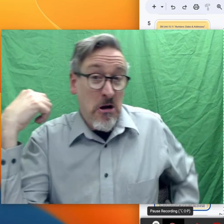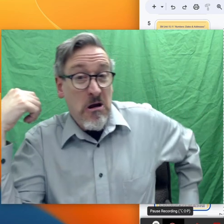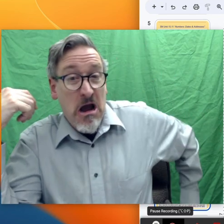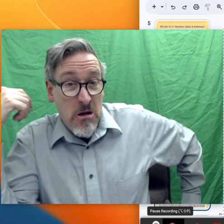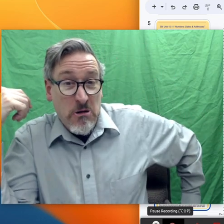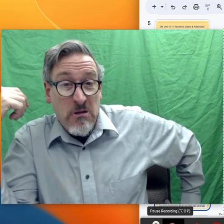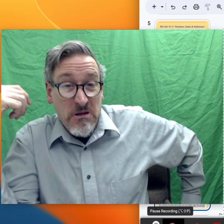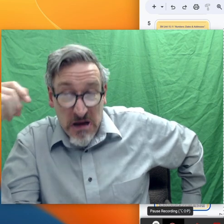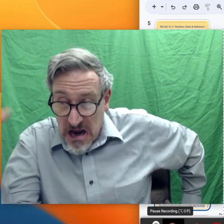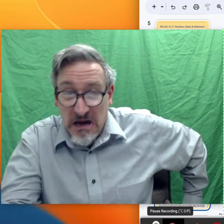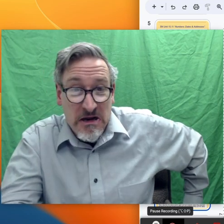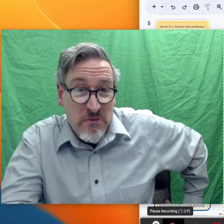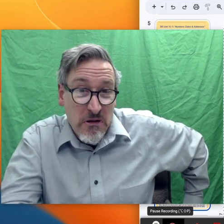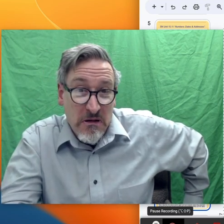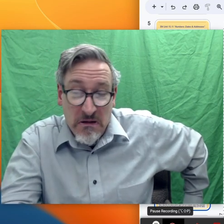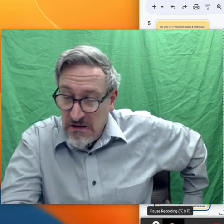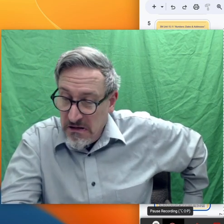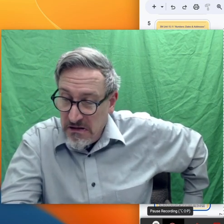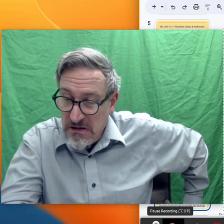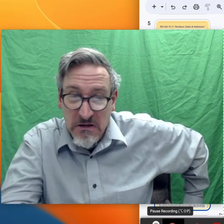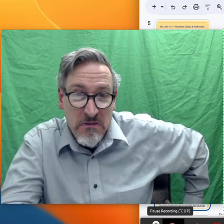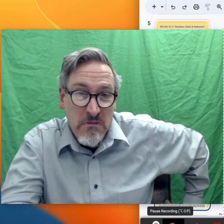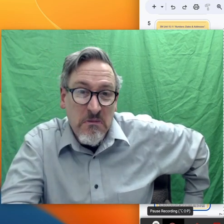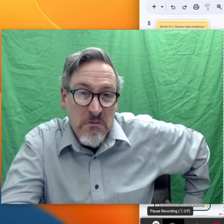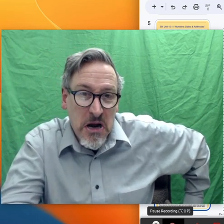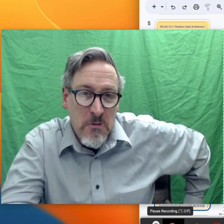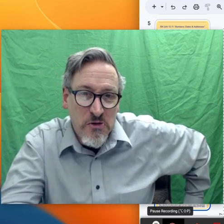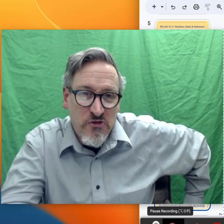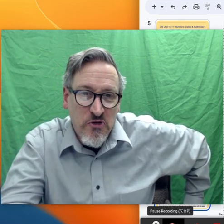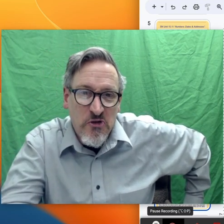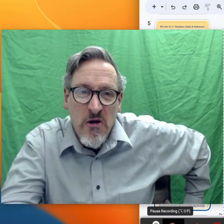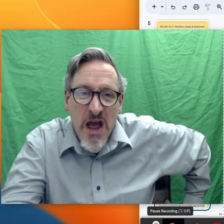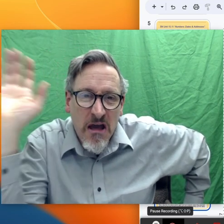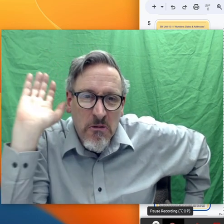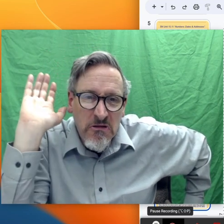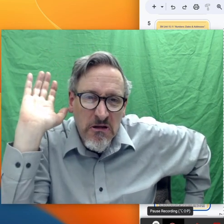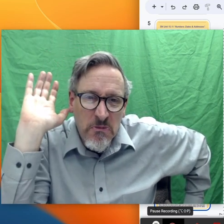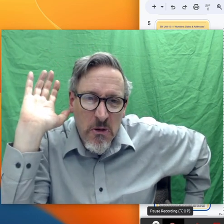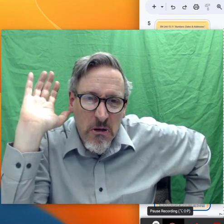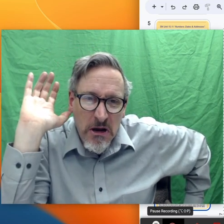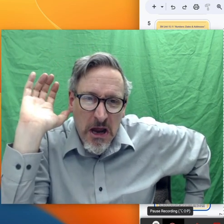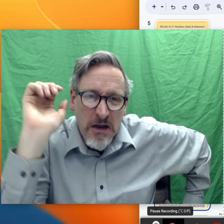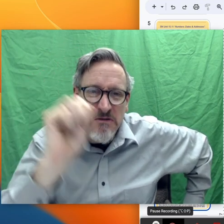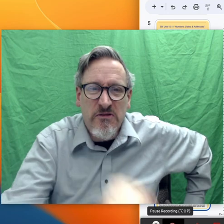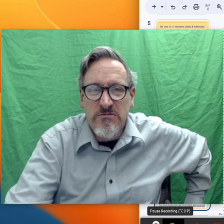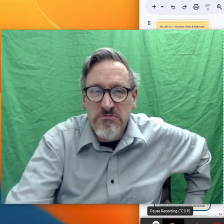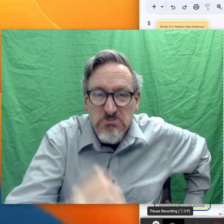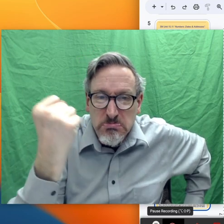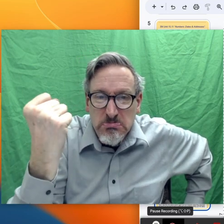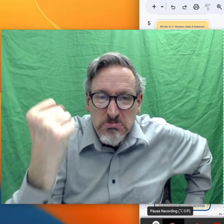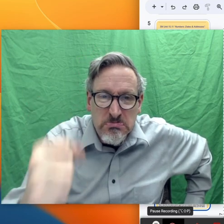be how were you in the 90s? But now most students go, I wasn't even born yet.